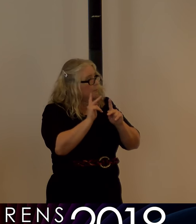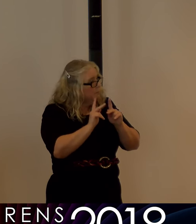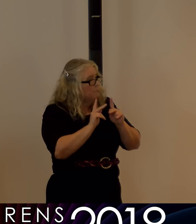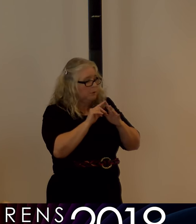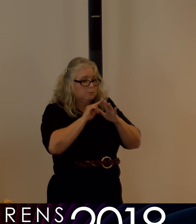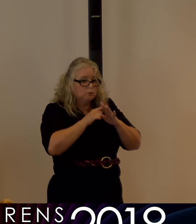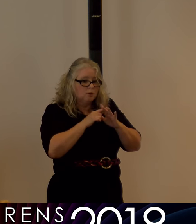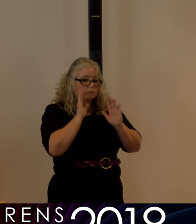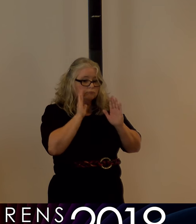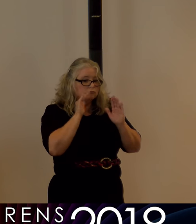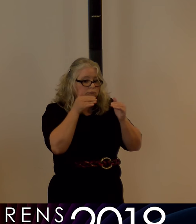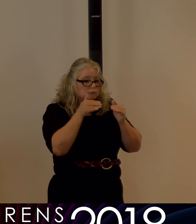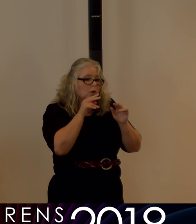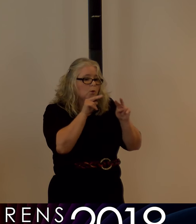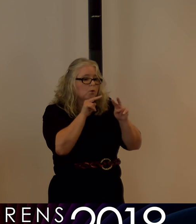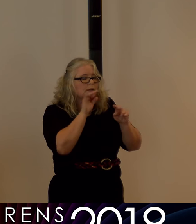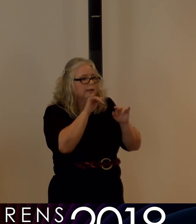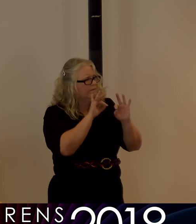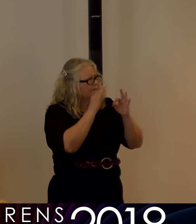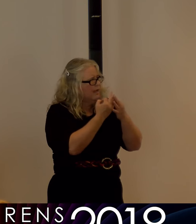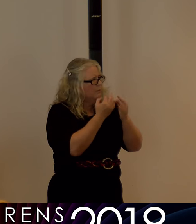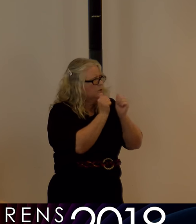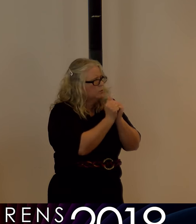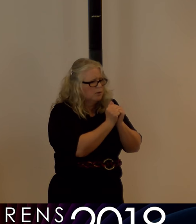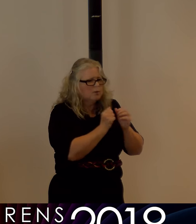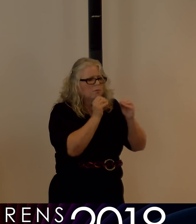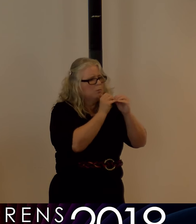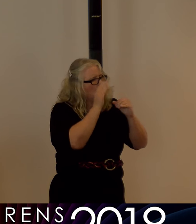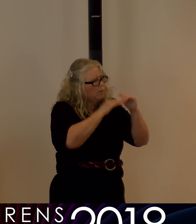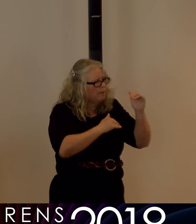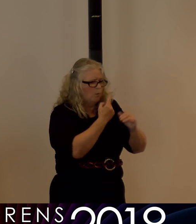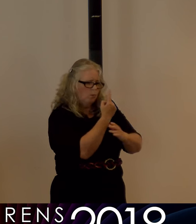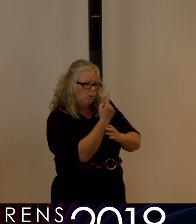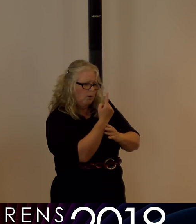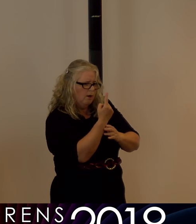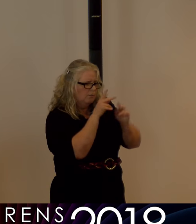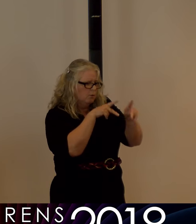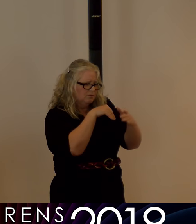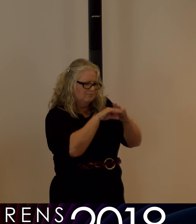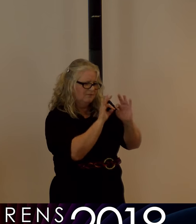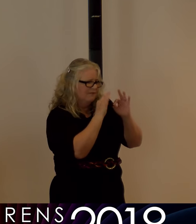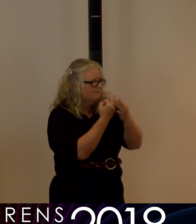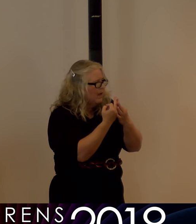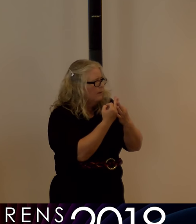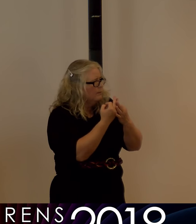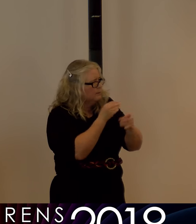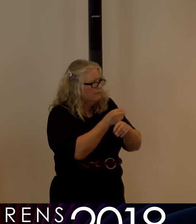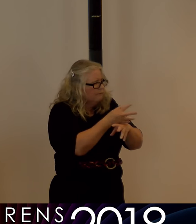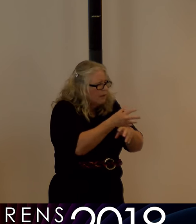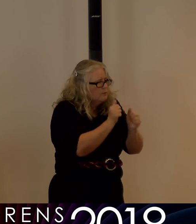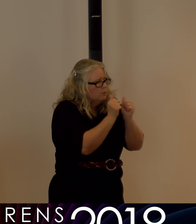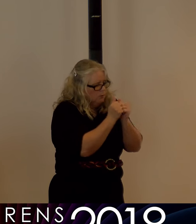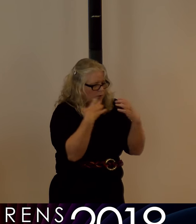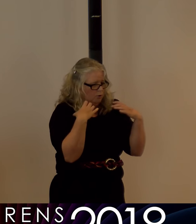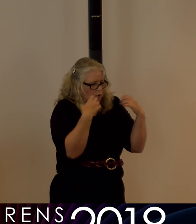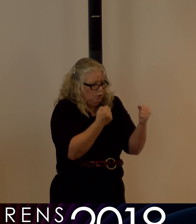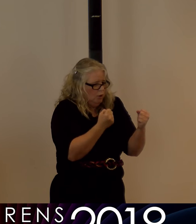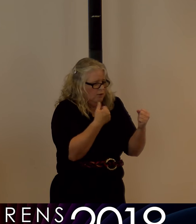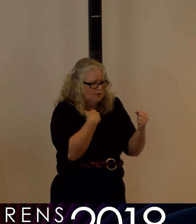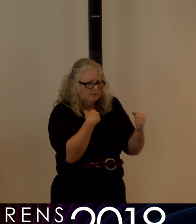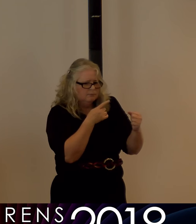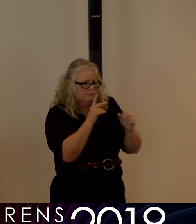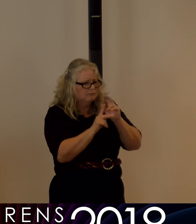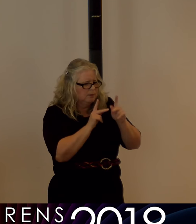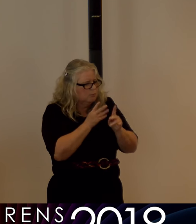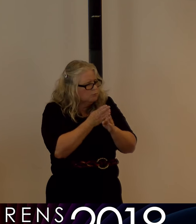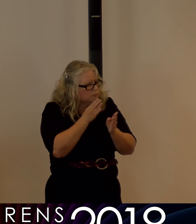where there was more than one person with charge affected, asking whether it was a genetic disorder, and if so, could we